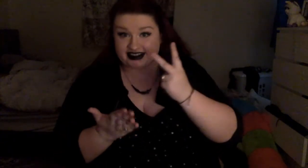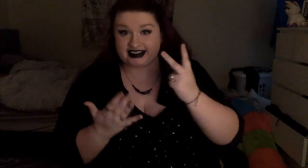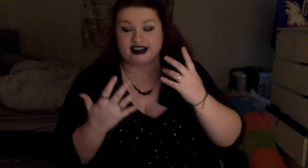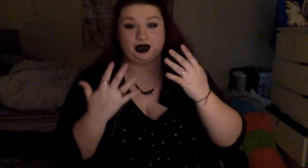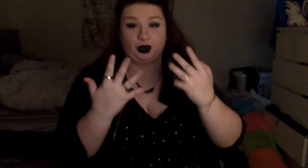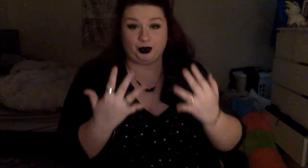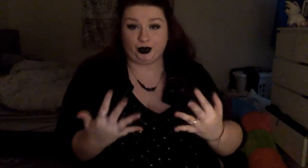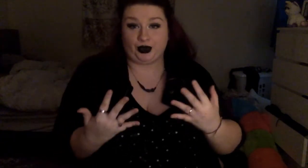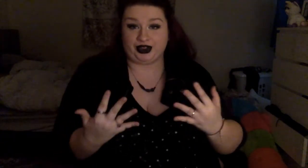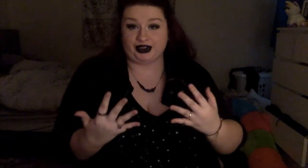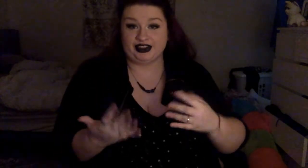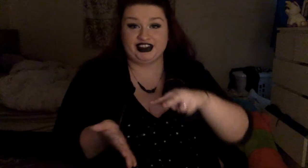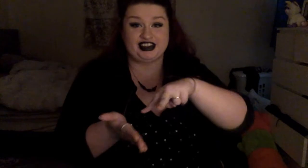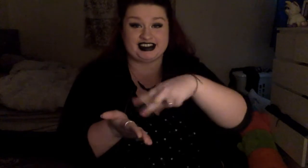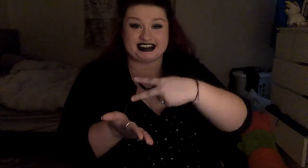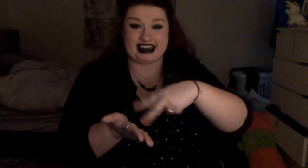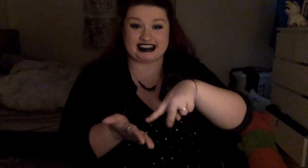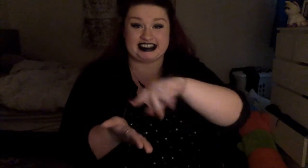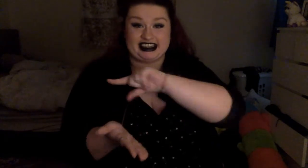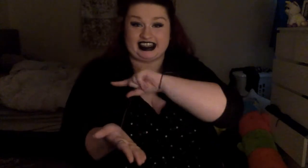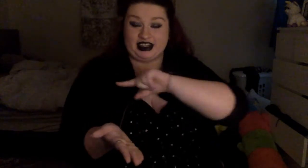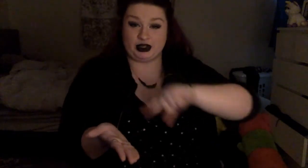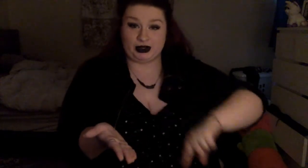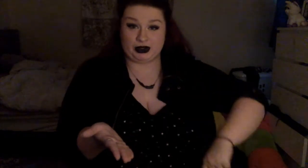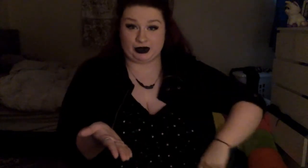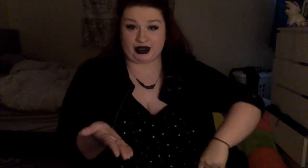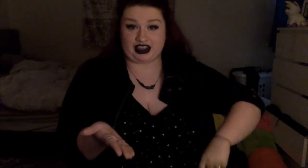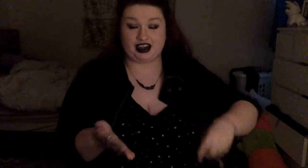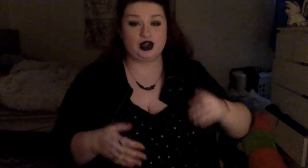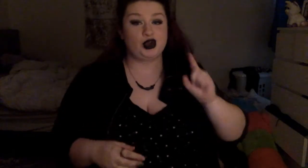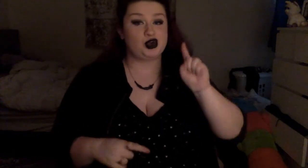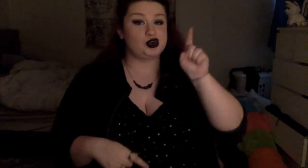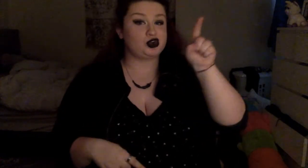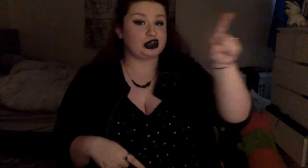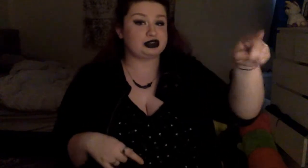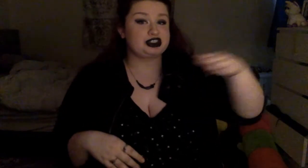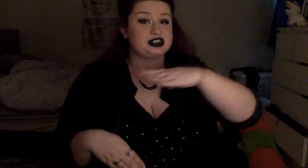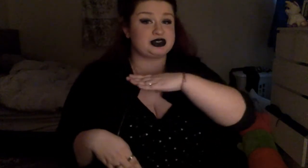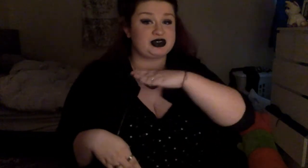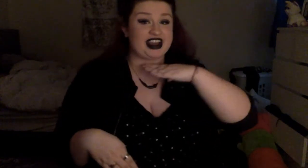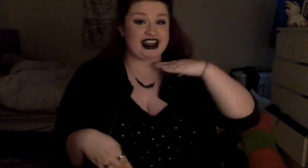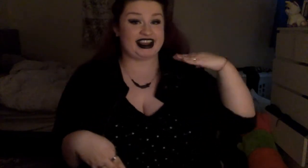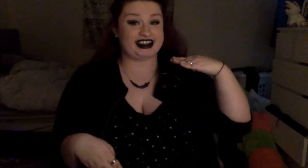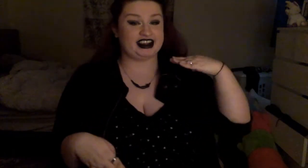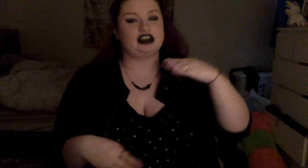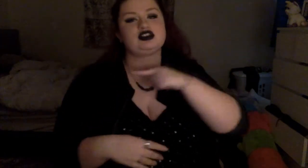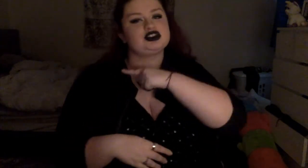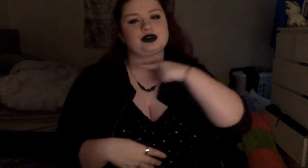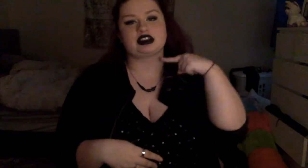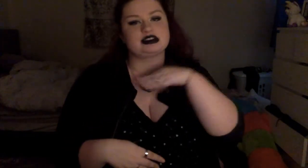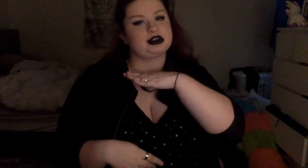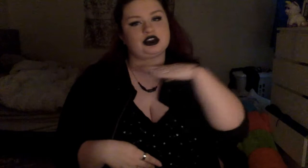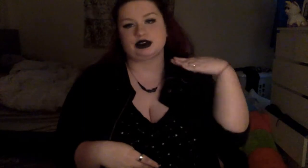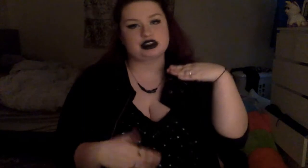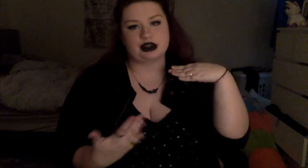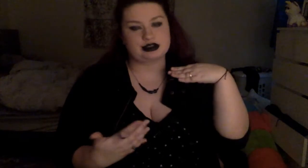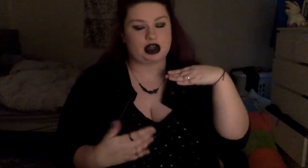twice, boil, dancing, queen, go to head cut. And you can do it this way, you can do it this way, doesn't